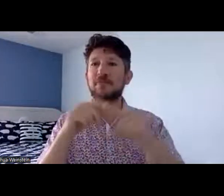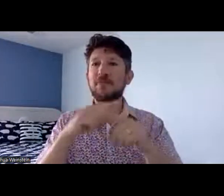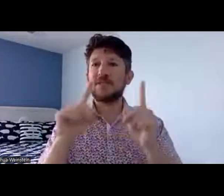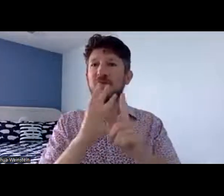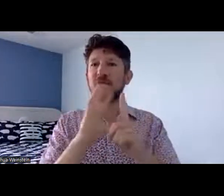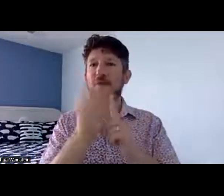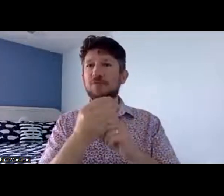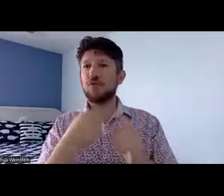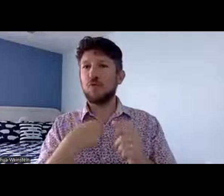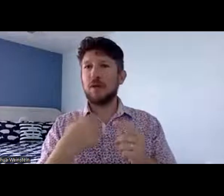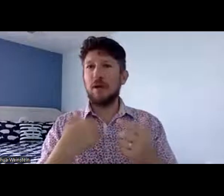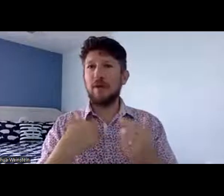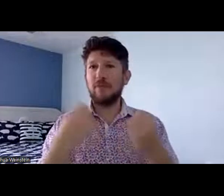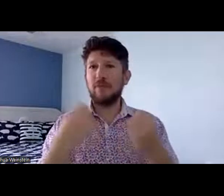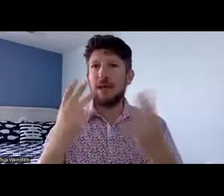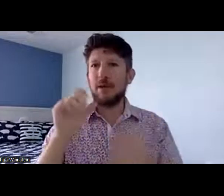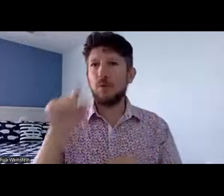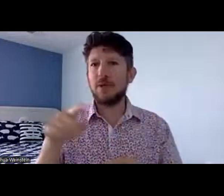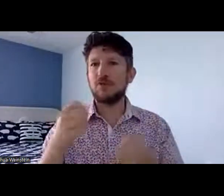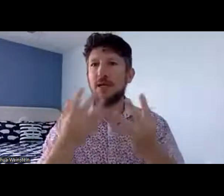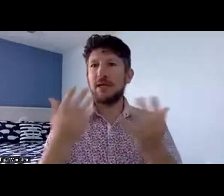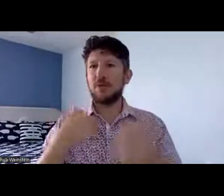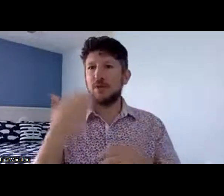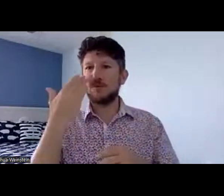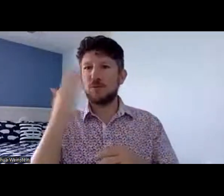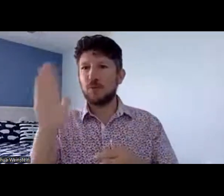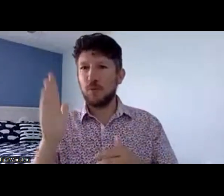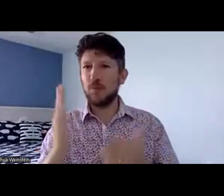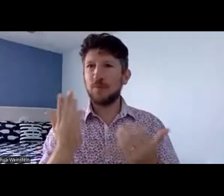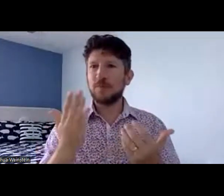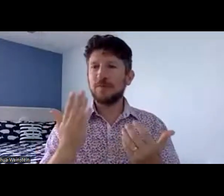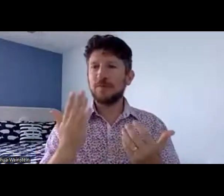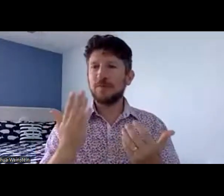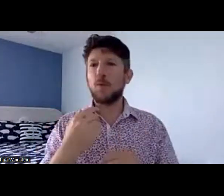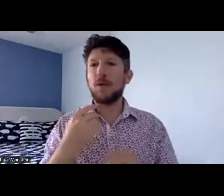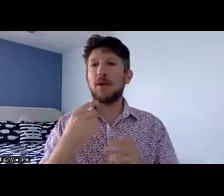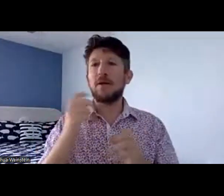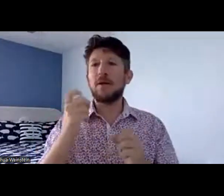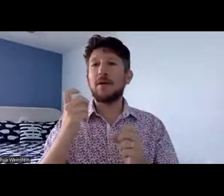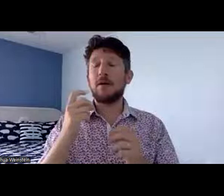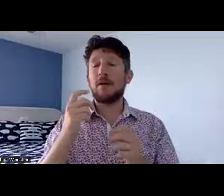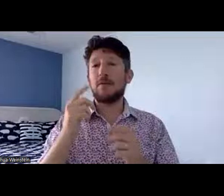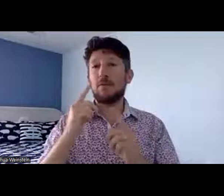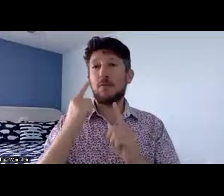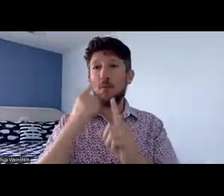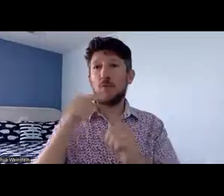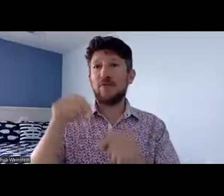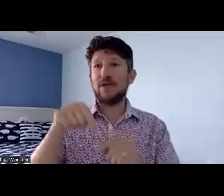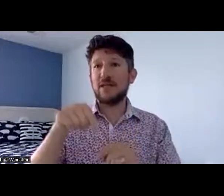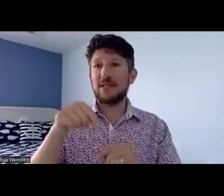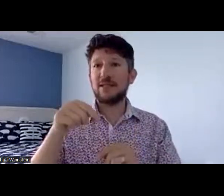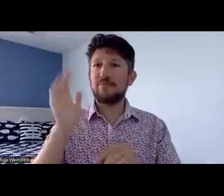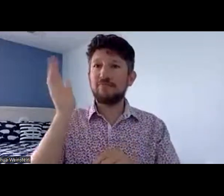Often we meet a person, maybe from a different culture than our own, and we'll start asking questions because we don't